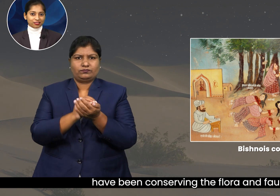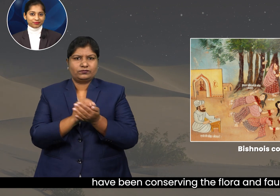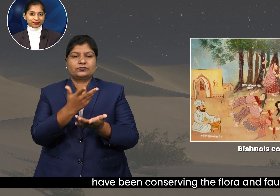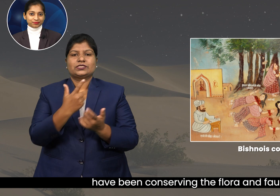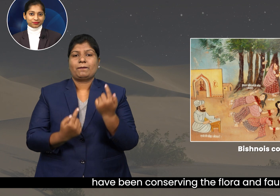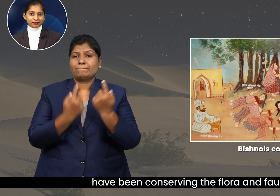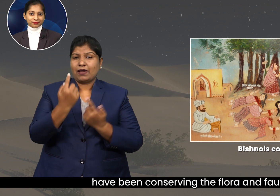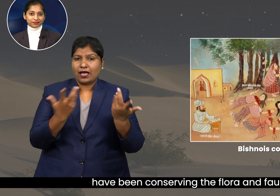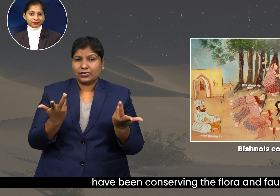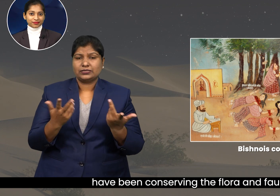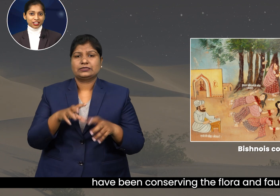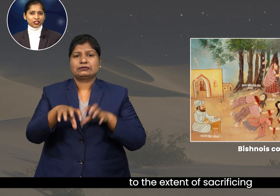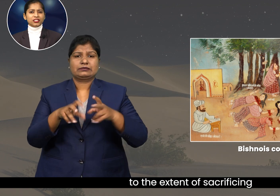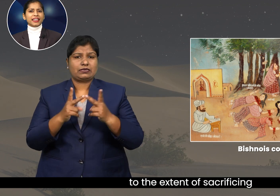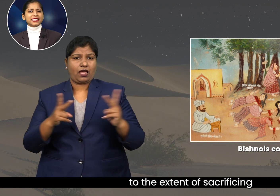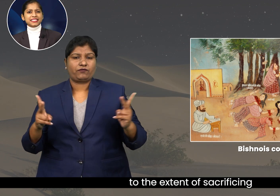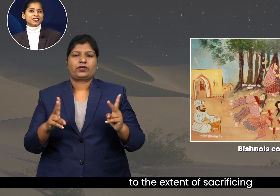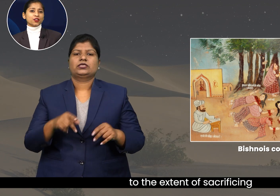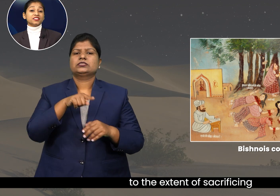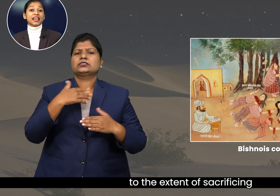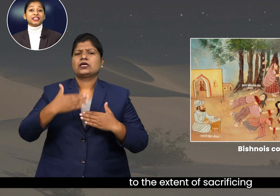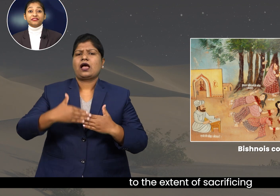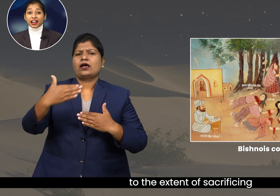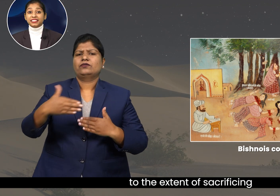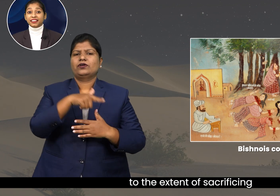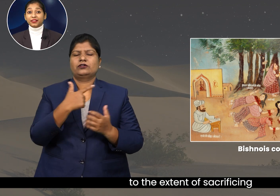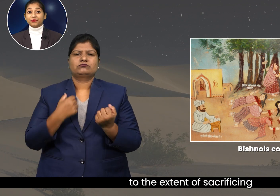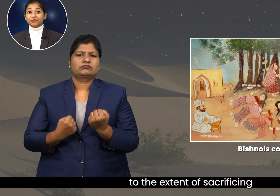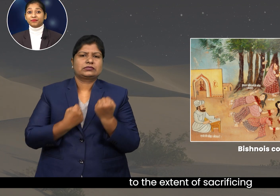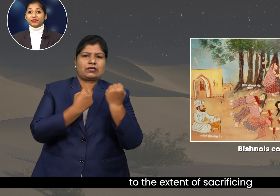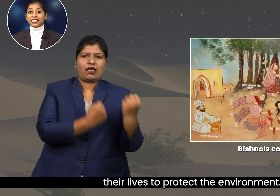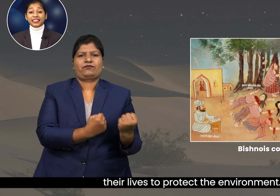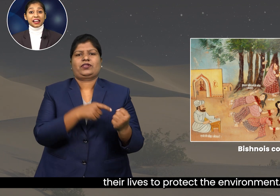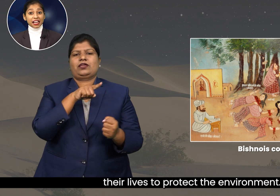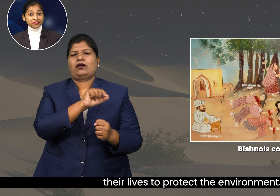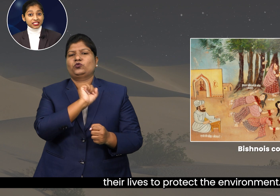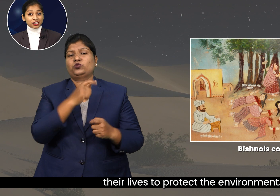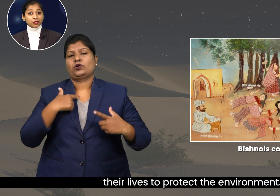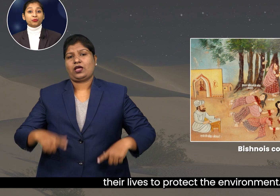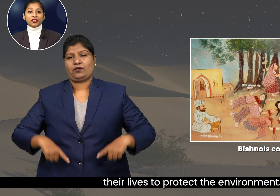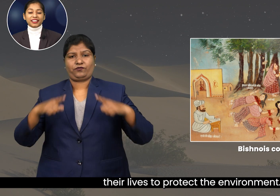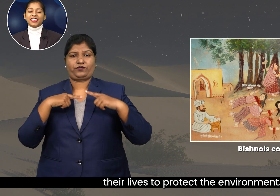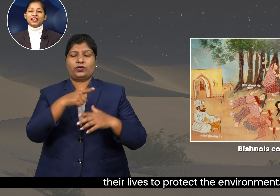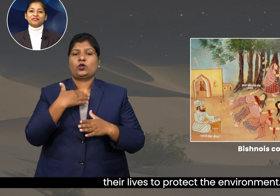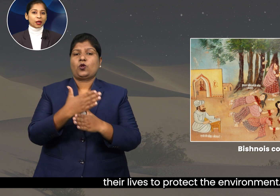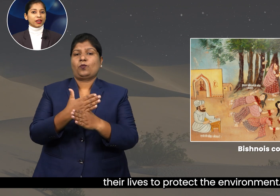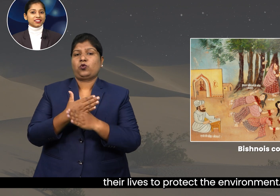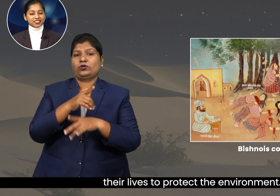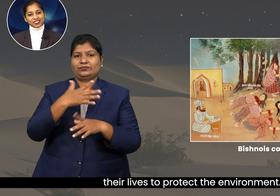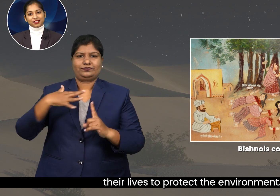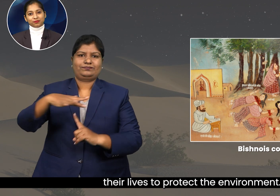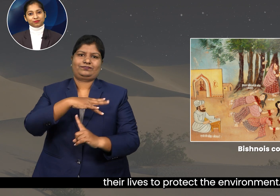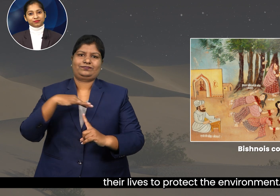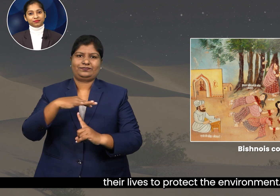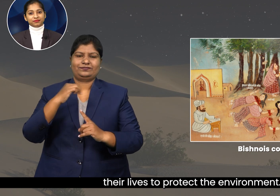fauna to the extent of sacrificing their lives to protect the